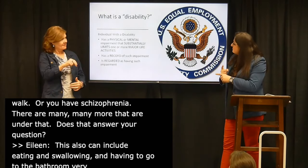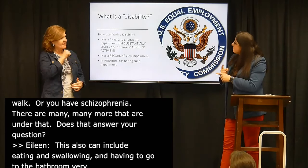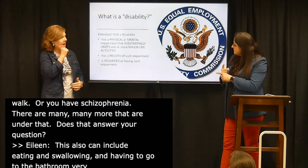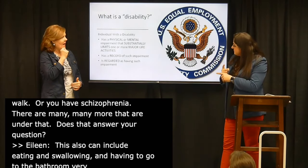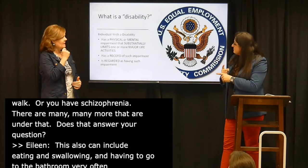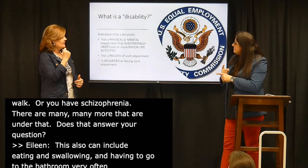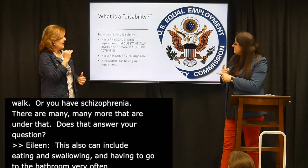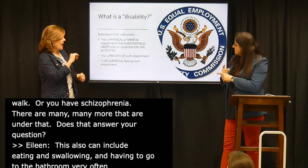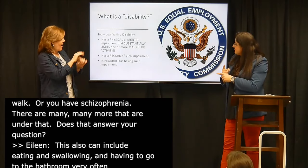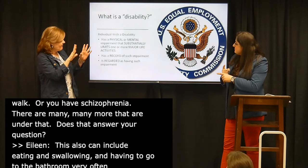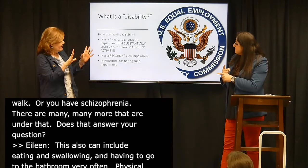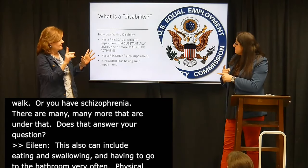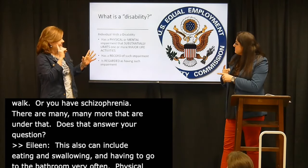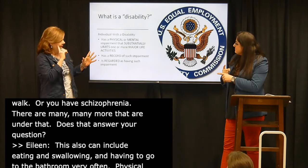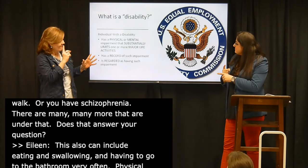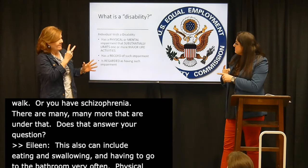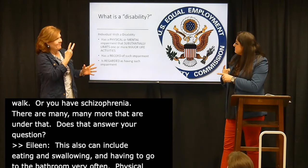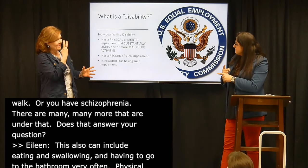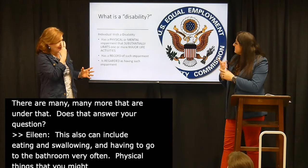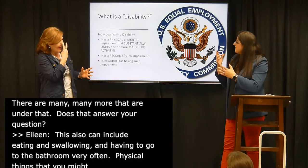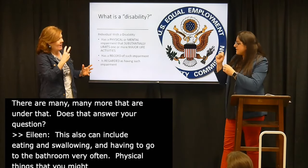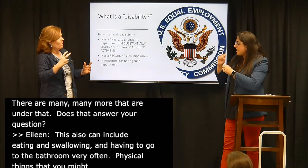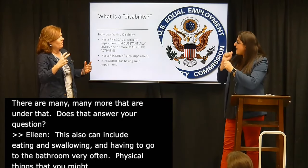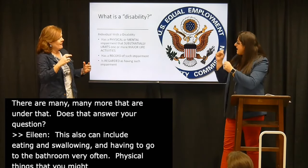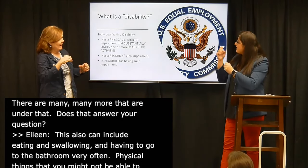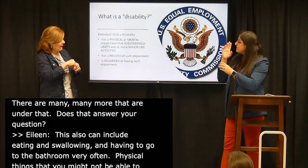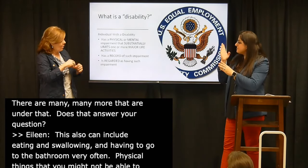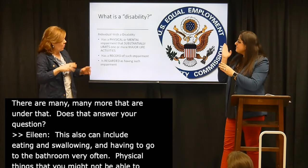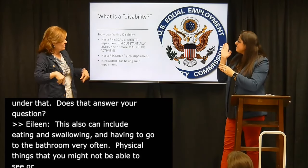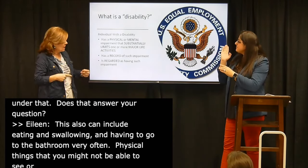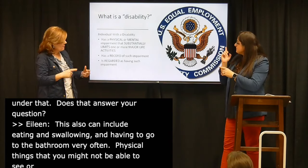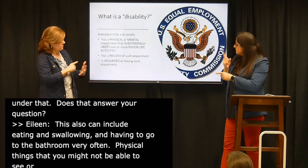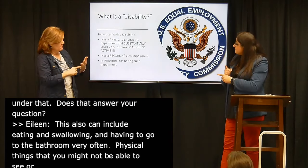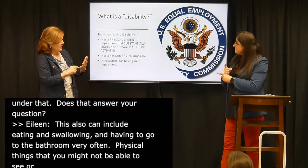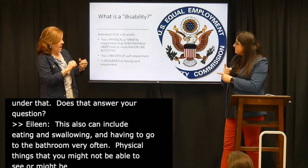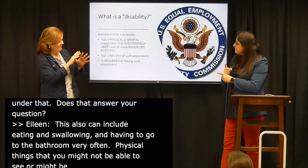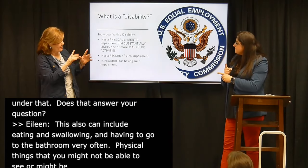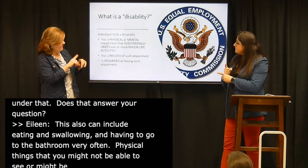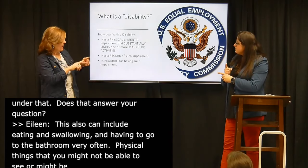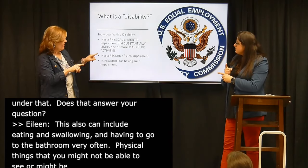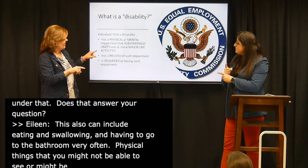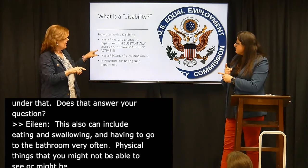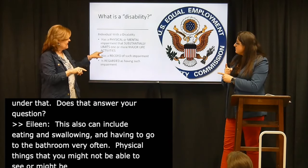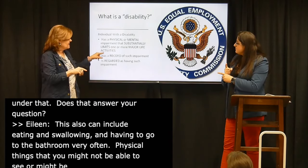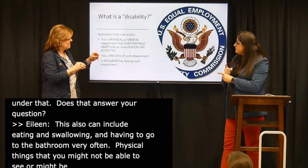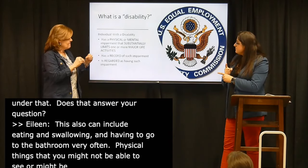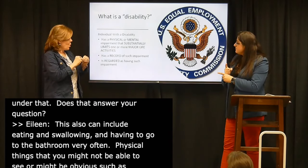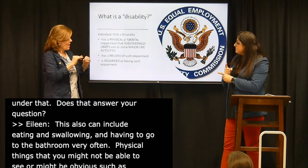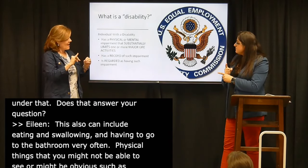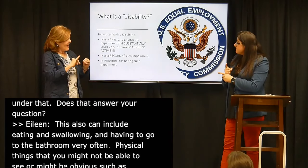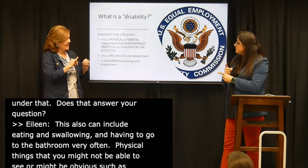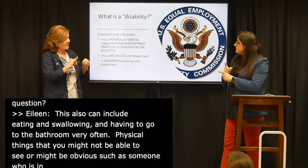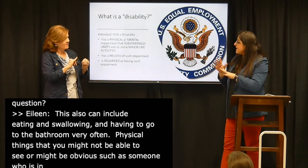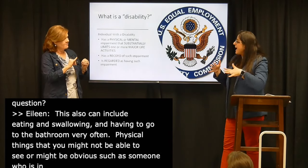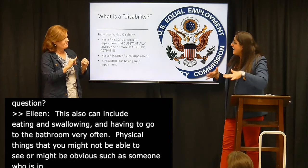that you might not be able to see or might be obvious, such as someone who's in a wheelchair is a lot more obvious. But this also